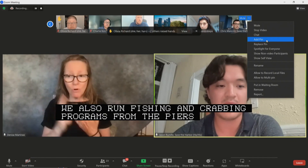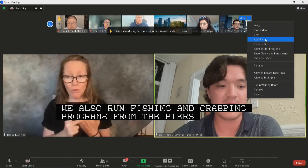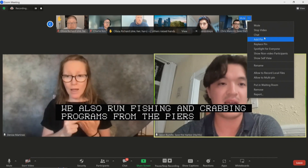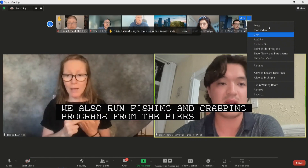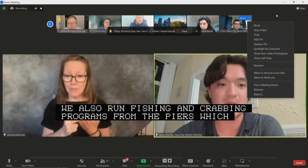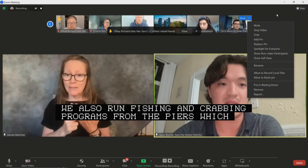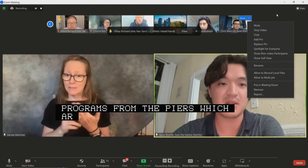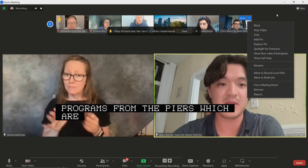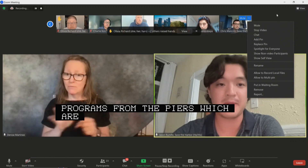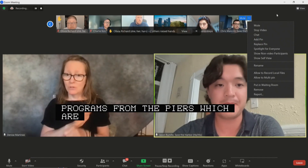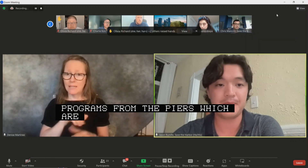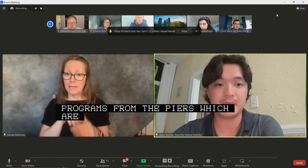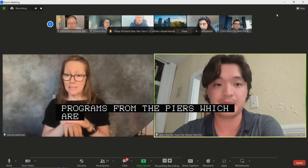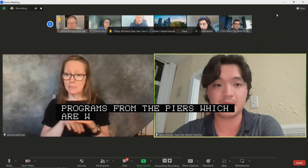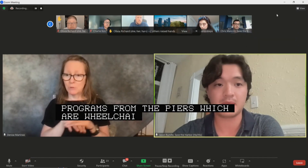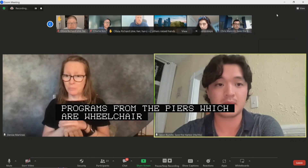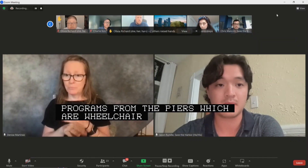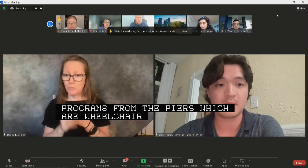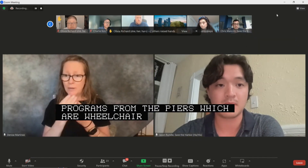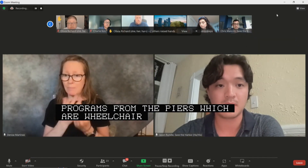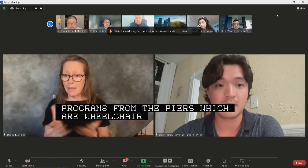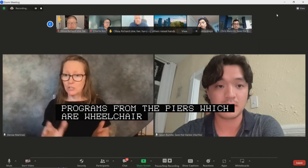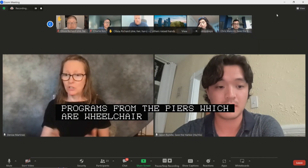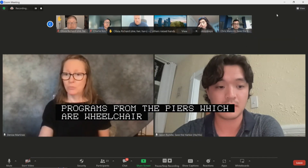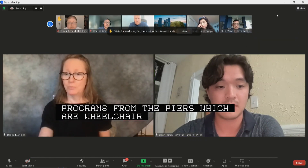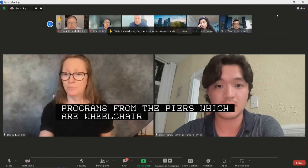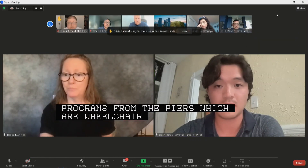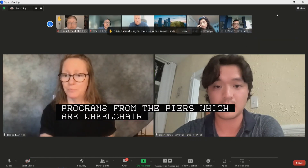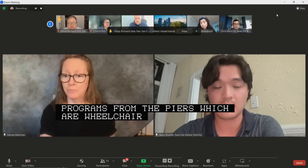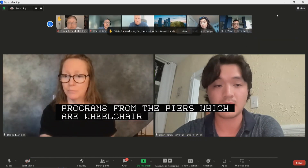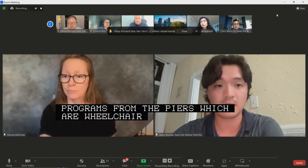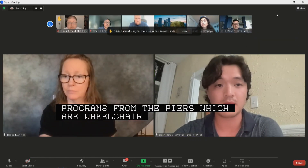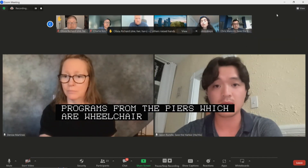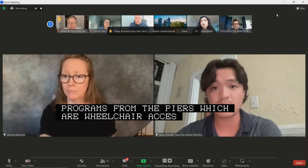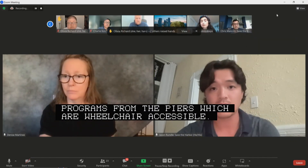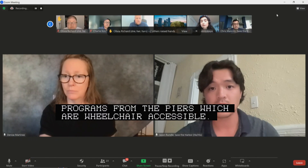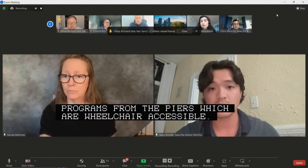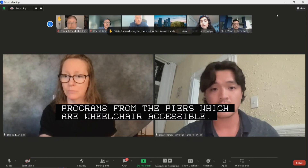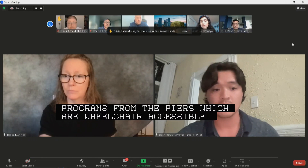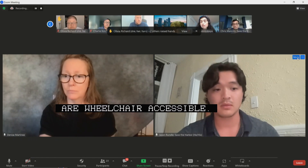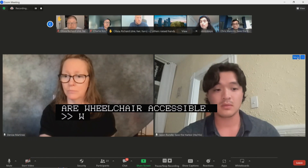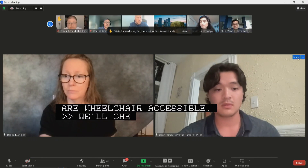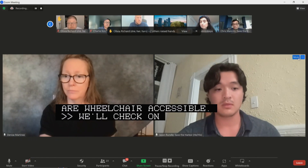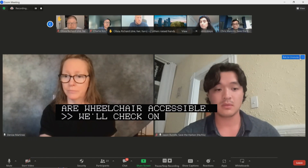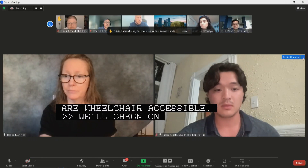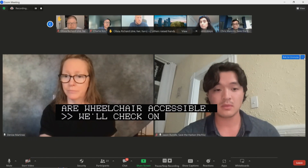on that, though, Elizabeth. Okay, thanks. I appreciate that.